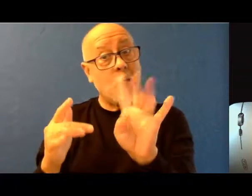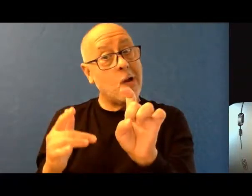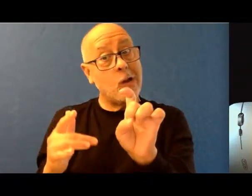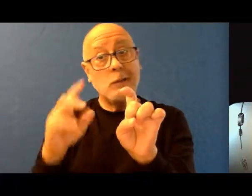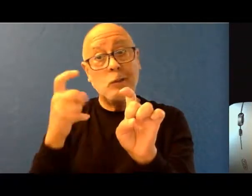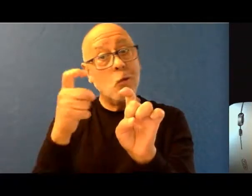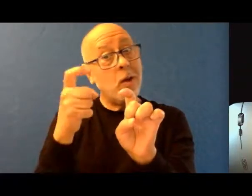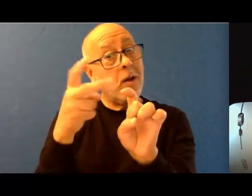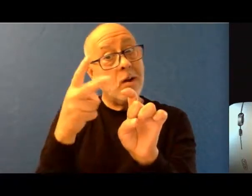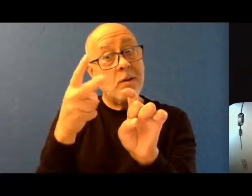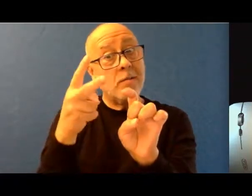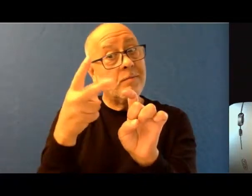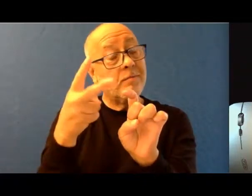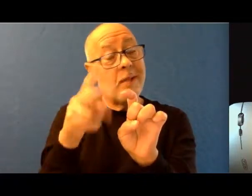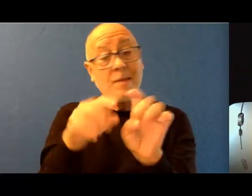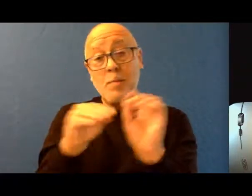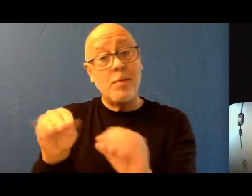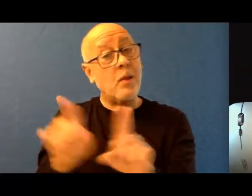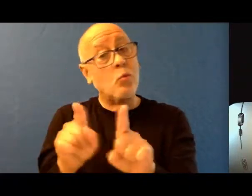so I have to put that in the equation as well.